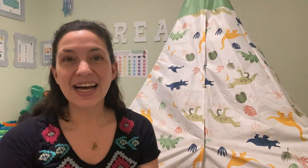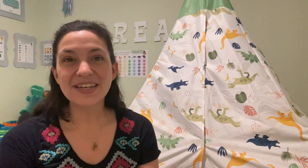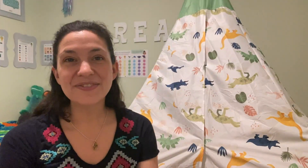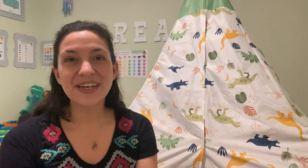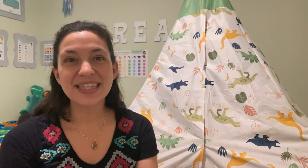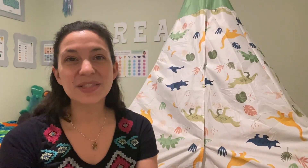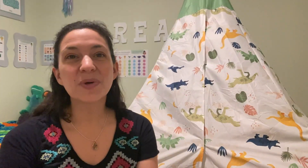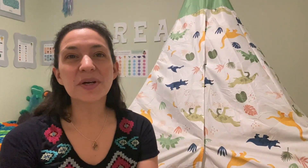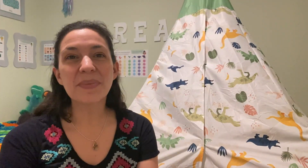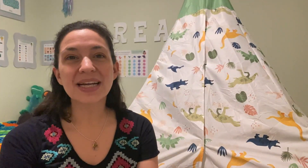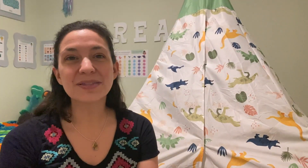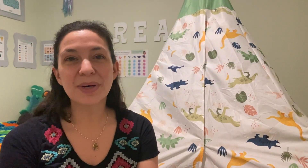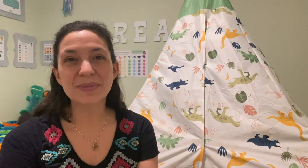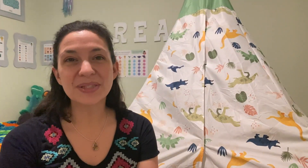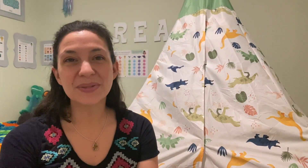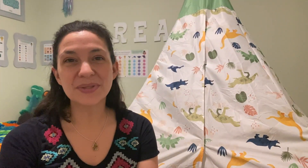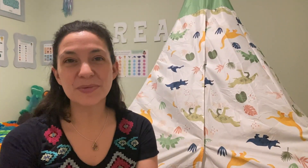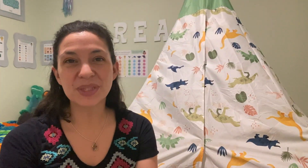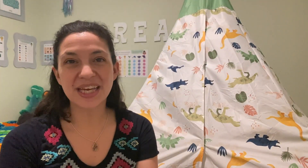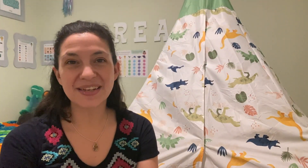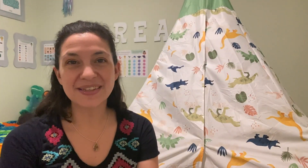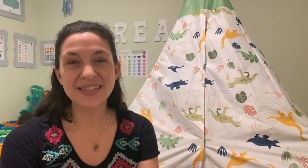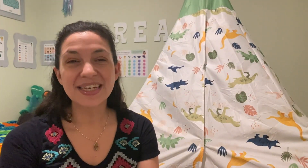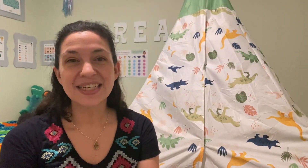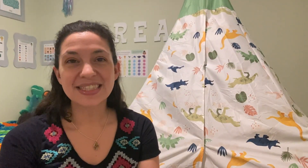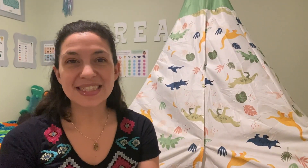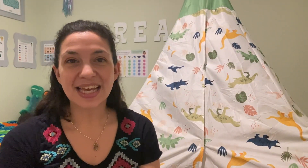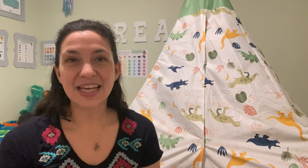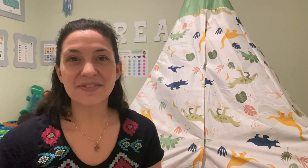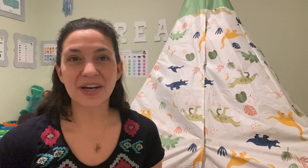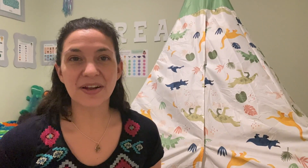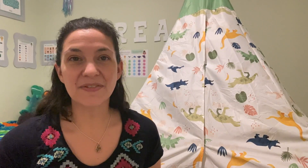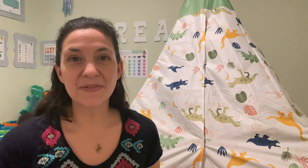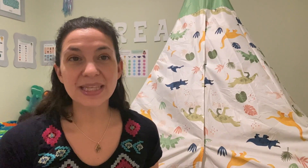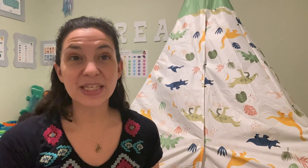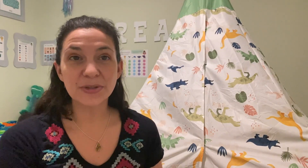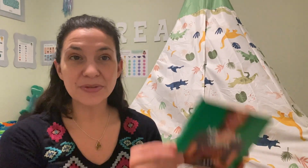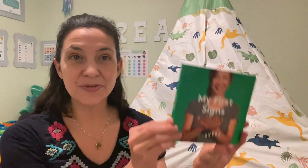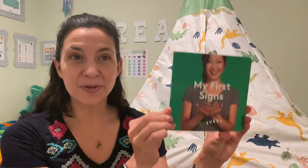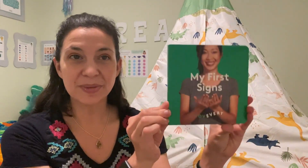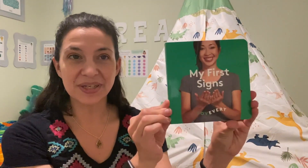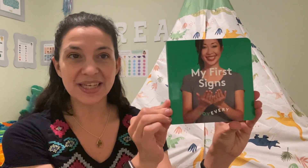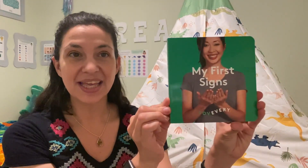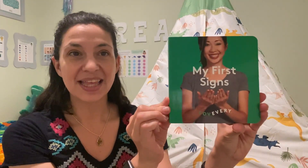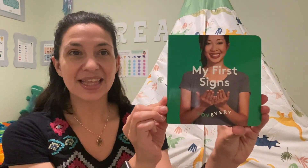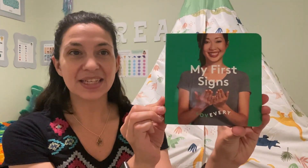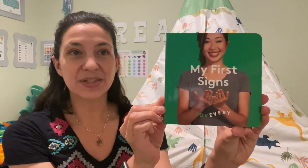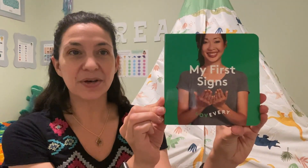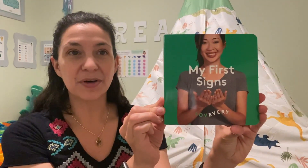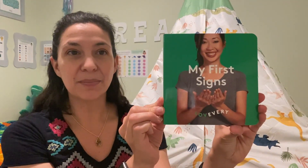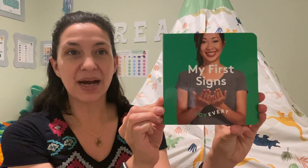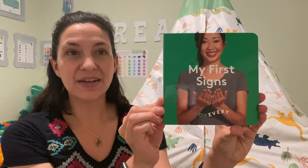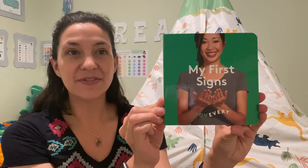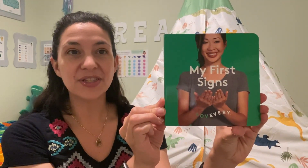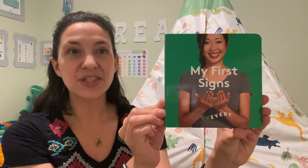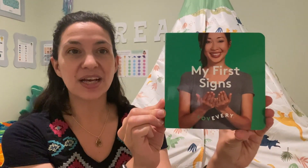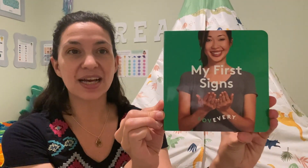Hi friends, welcome back to Mama's YouTube channel. Today I've got a really useful book that is called My First